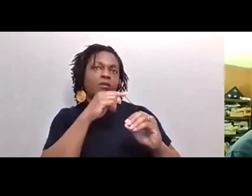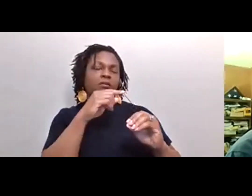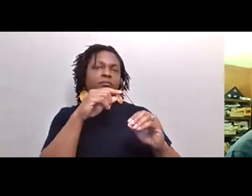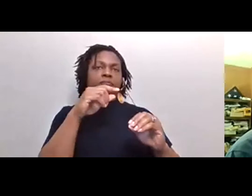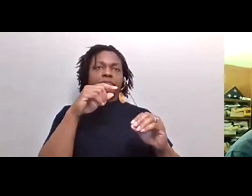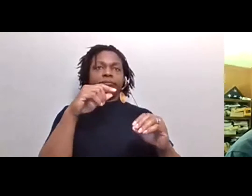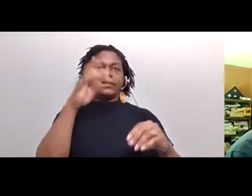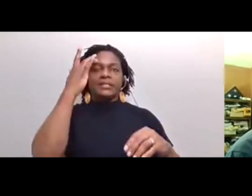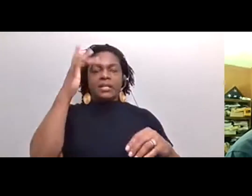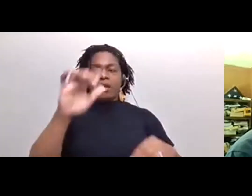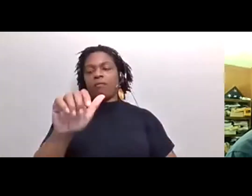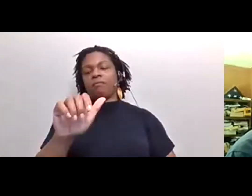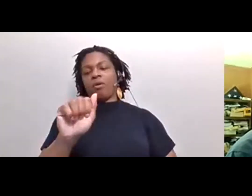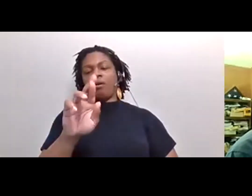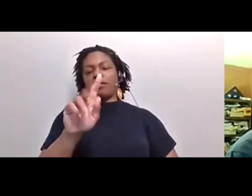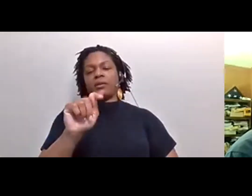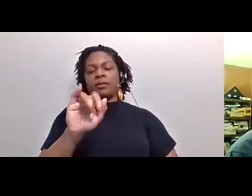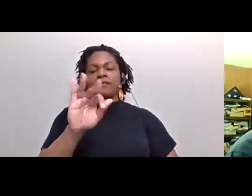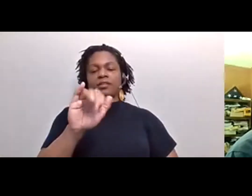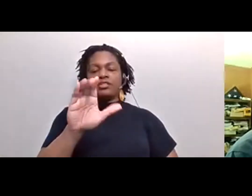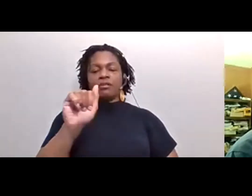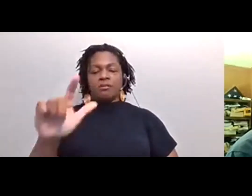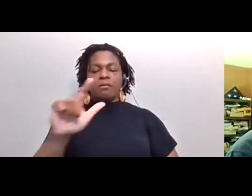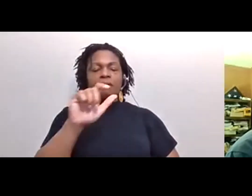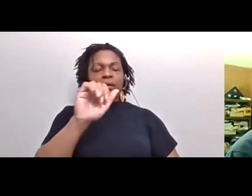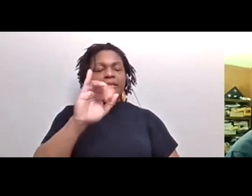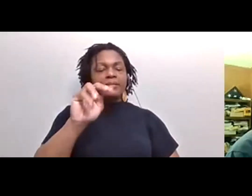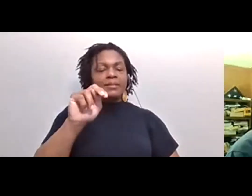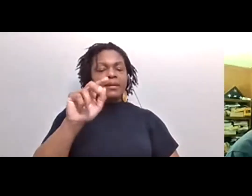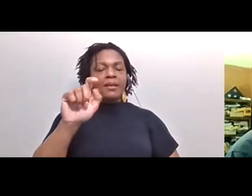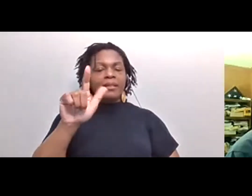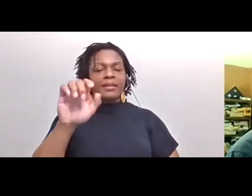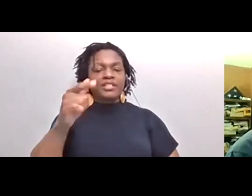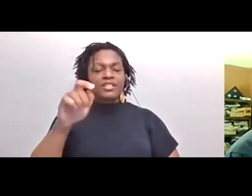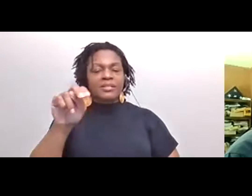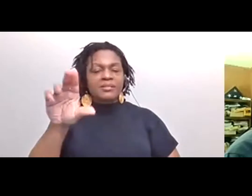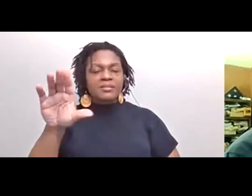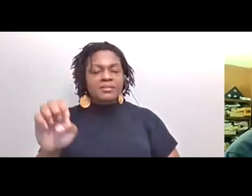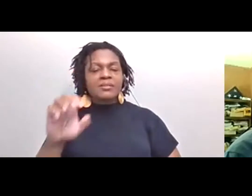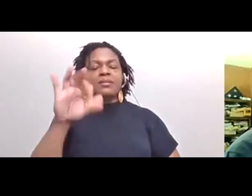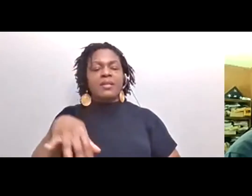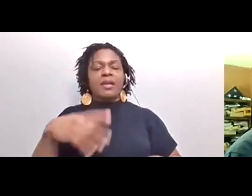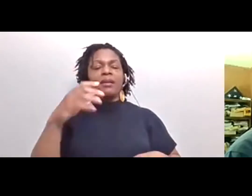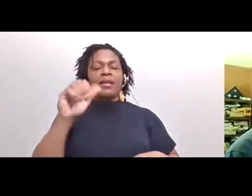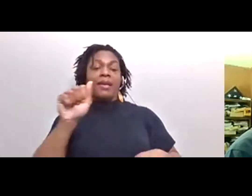screening applicants in state government. Some states are doing this. I don't know that we're doing it here in Louisiana.